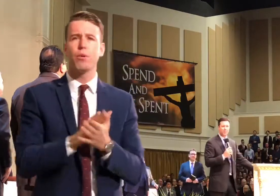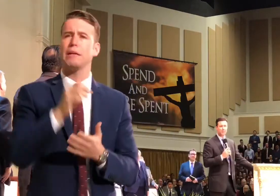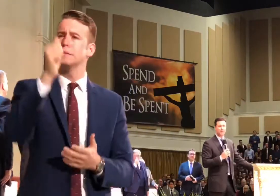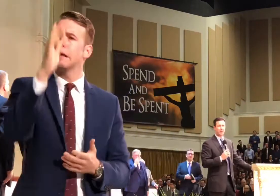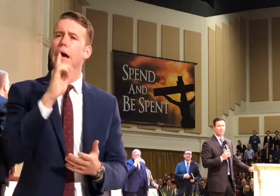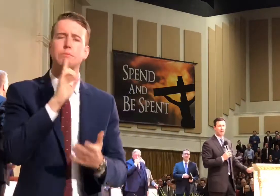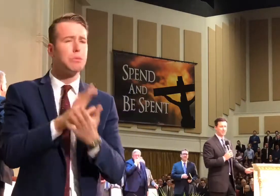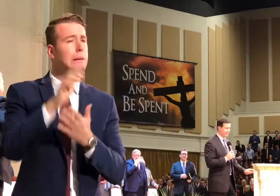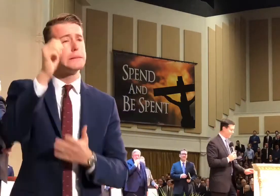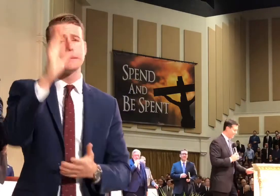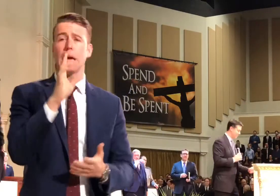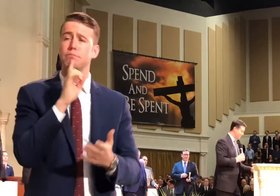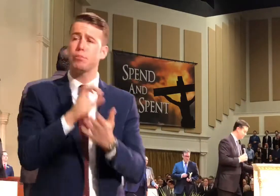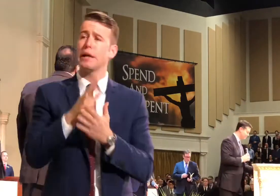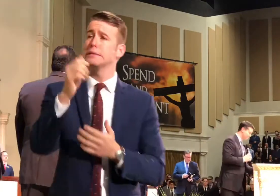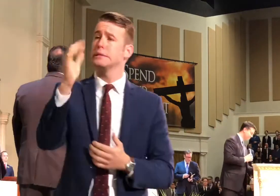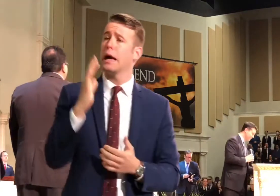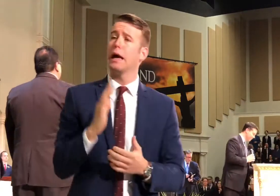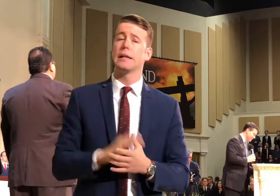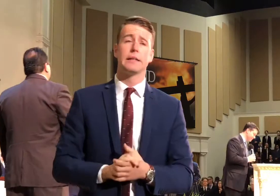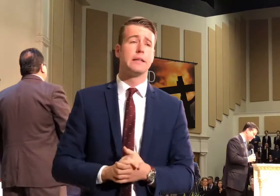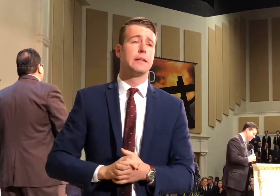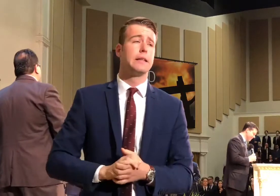God, praise God, praise God.